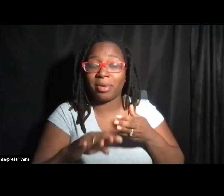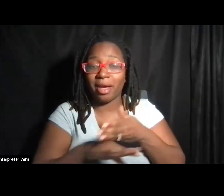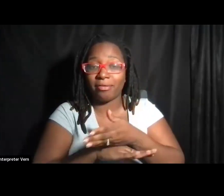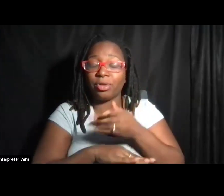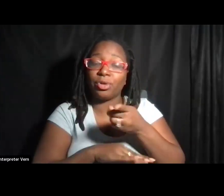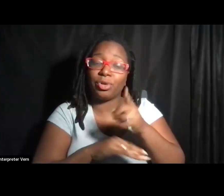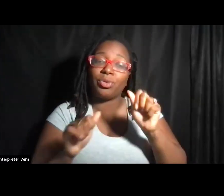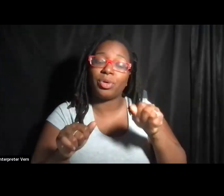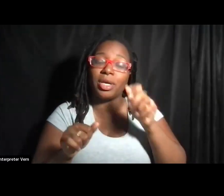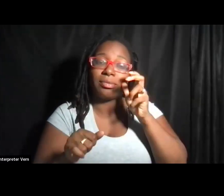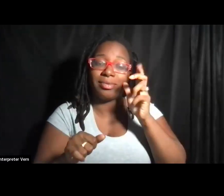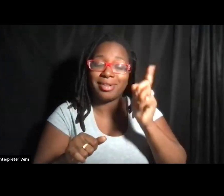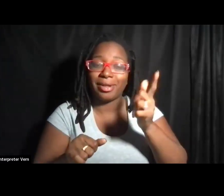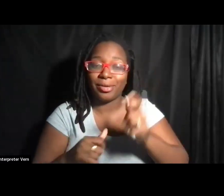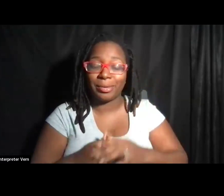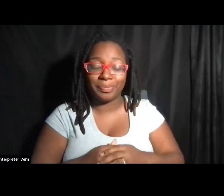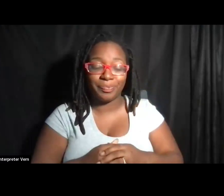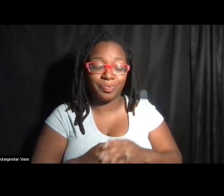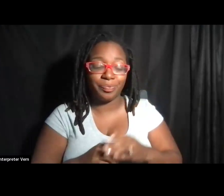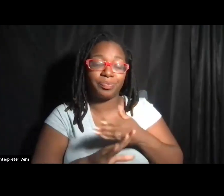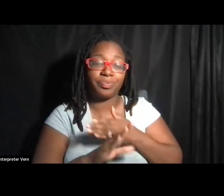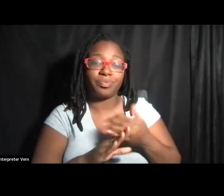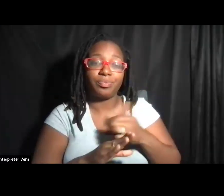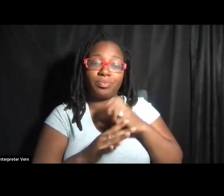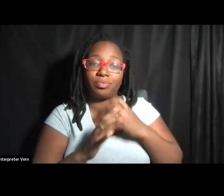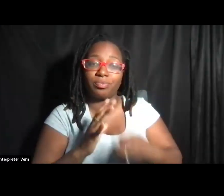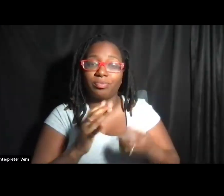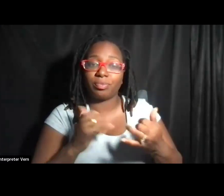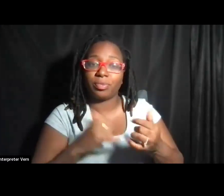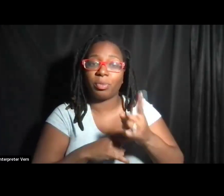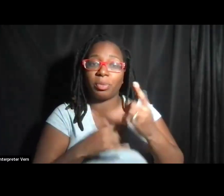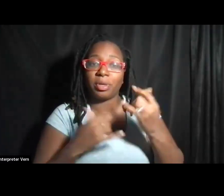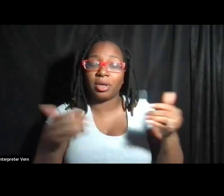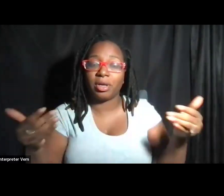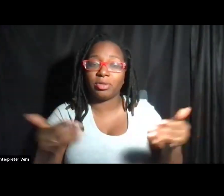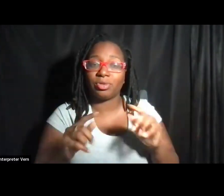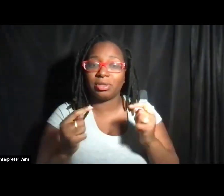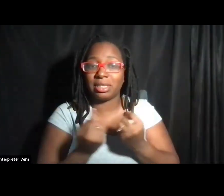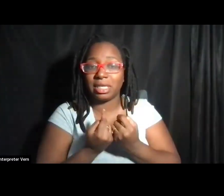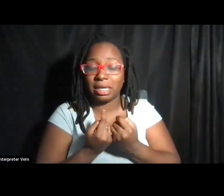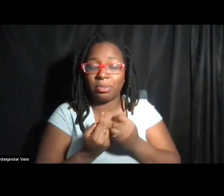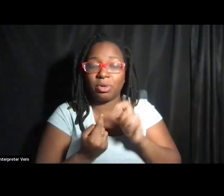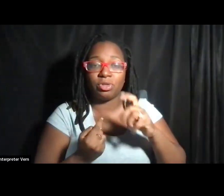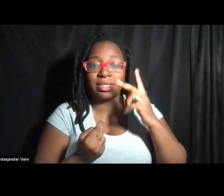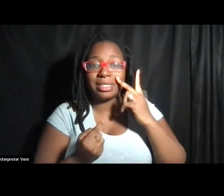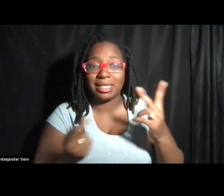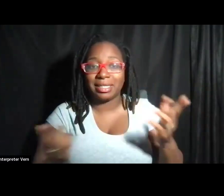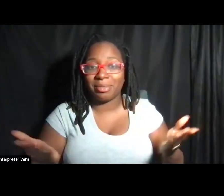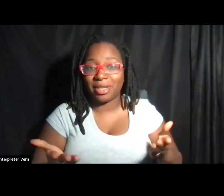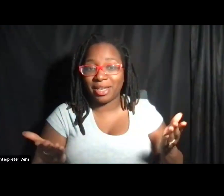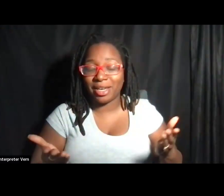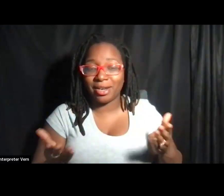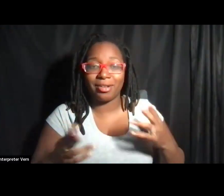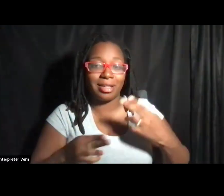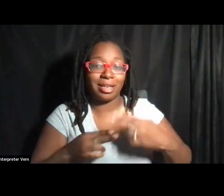at your convenience. Before we dive in, let's take a moment to introduce the team. They're all in the screen here. They've all